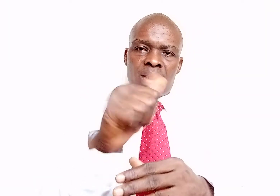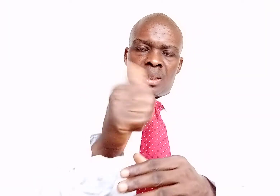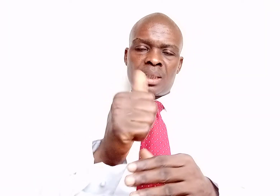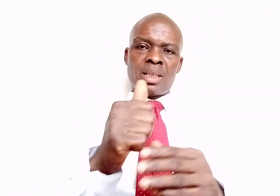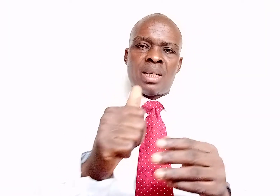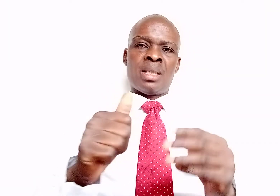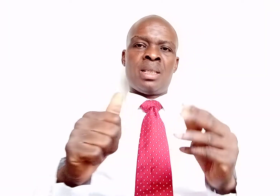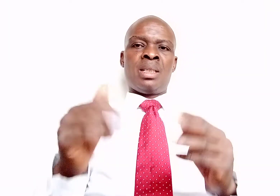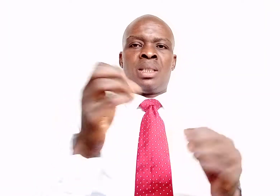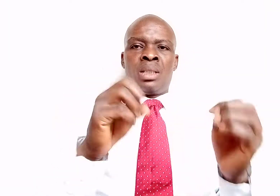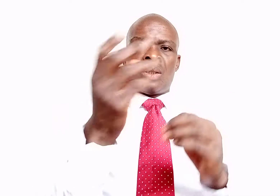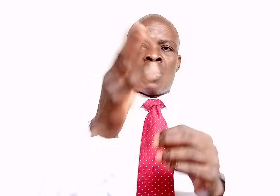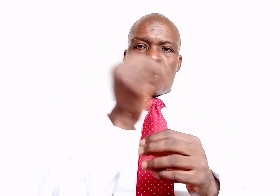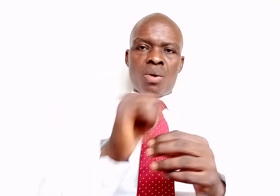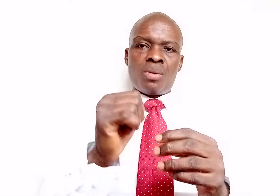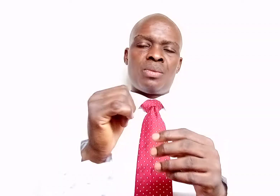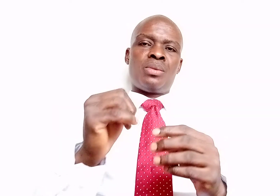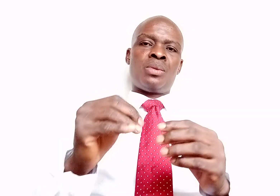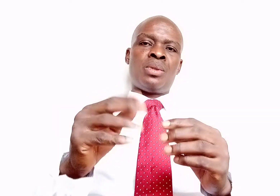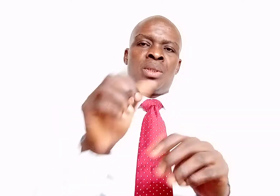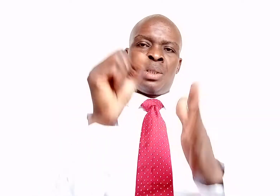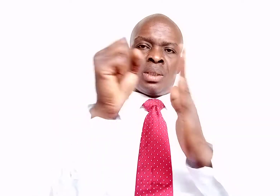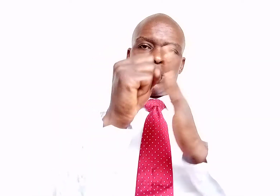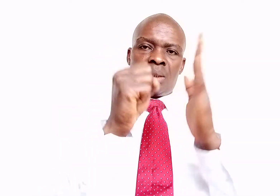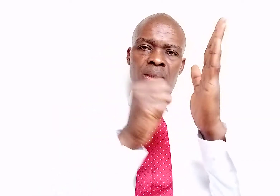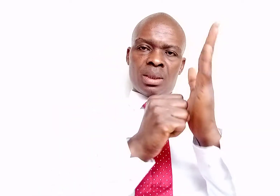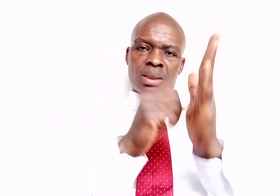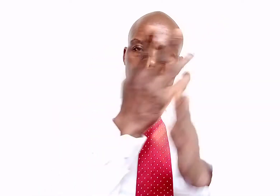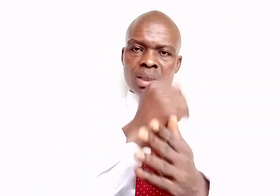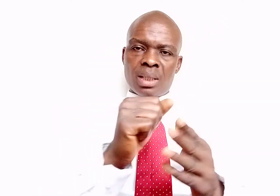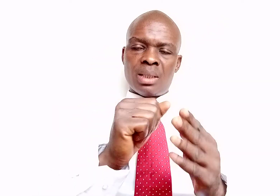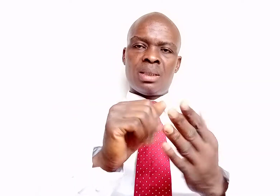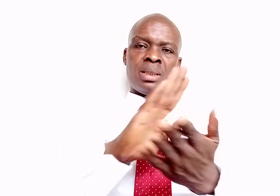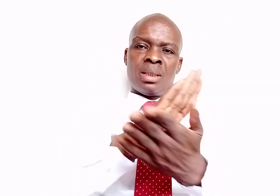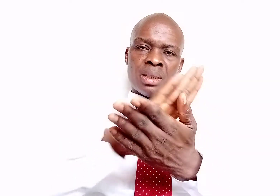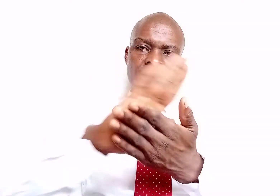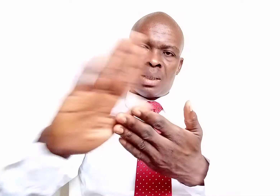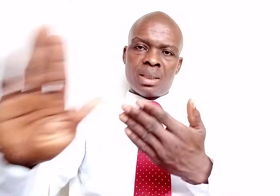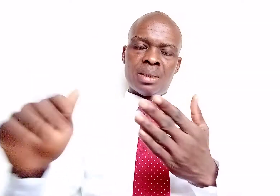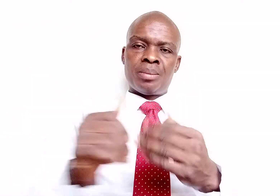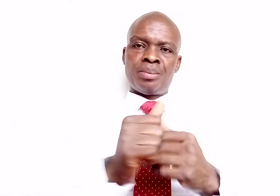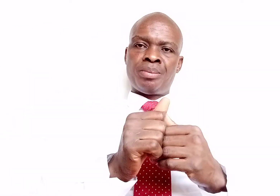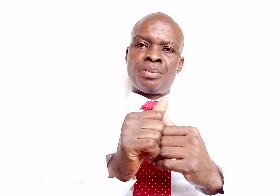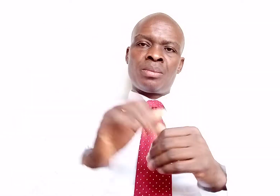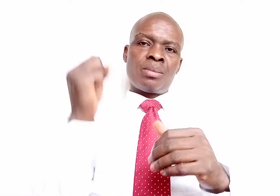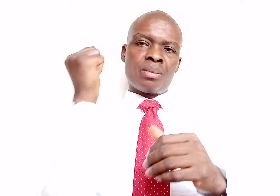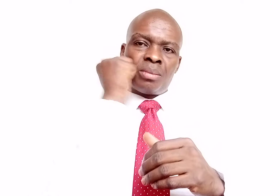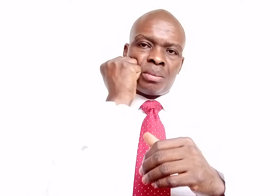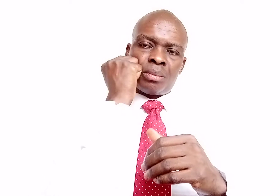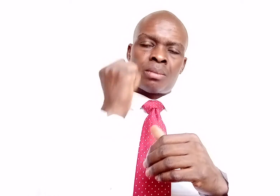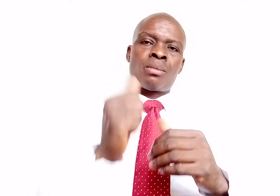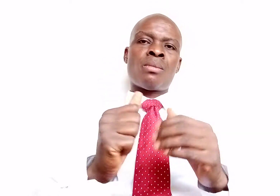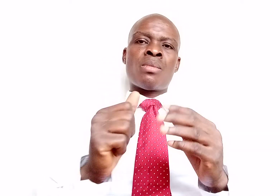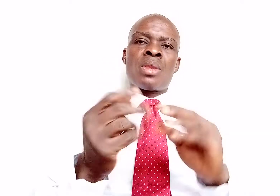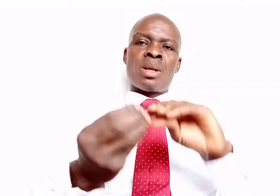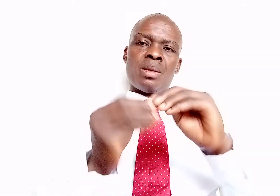menstruation. 3. State ways of maintaining hygiene and cleanliness during menstruation. 4. Explain